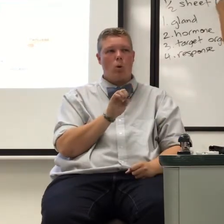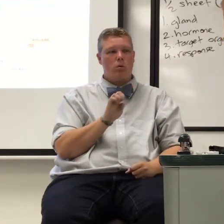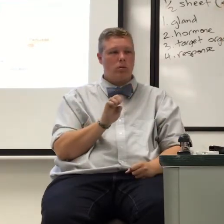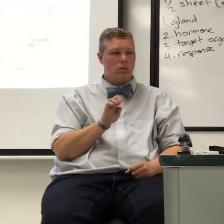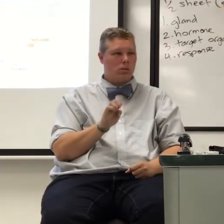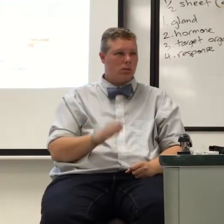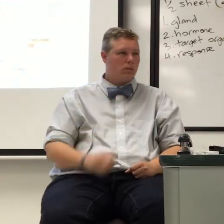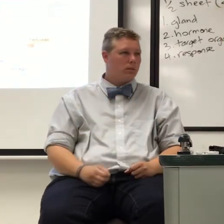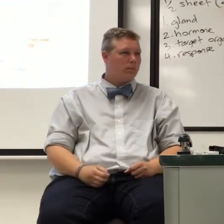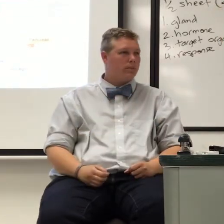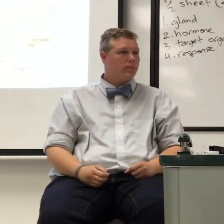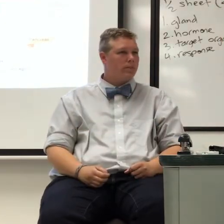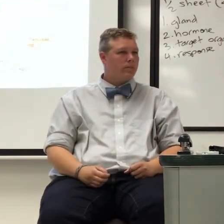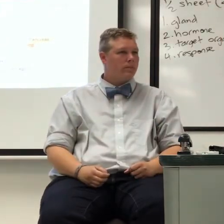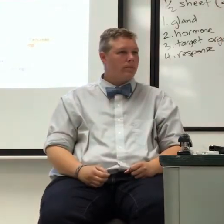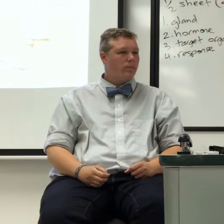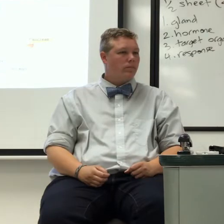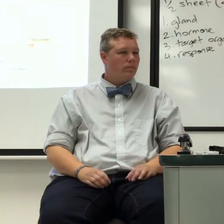Decrease